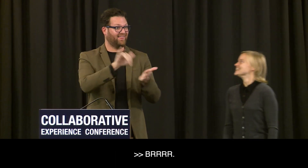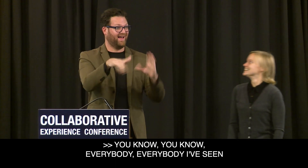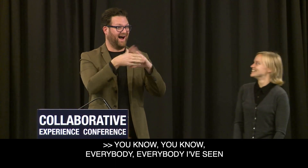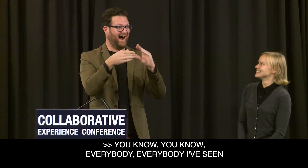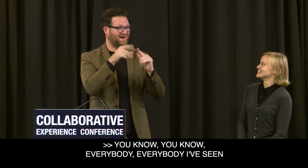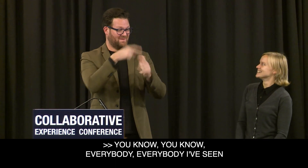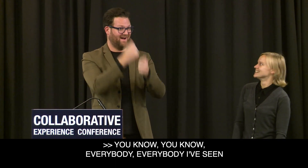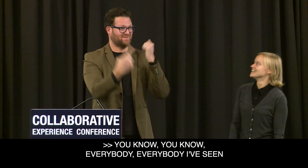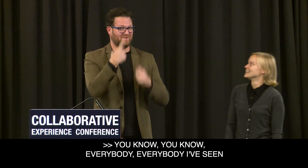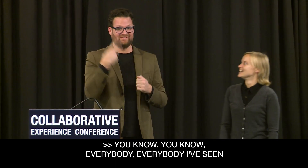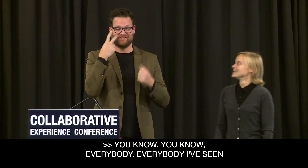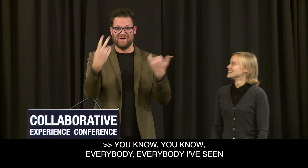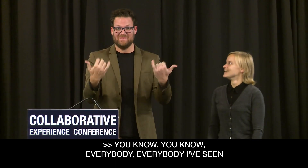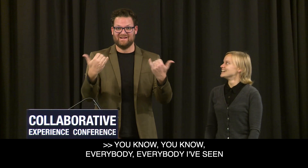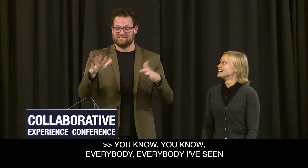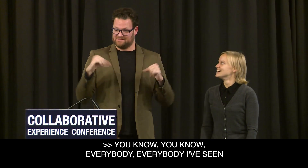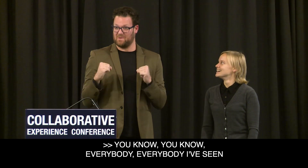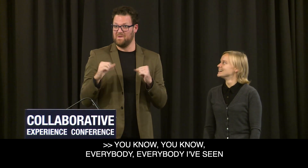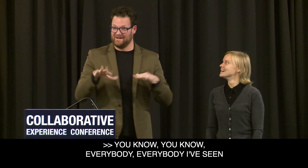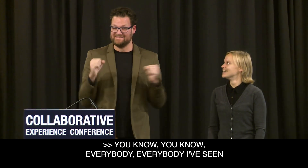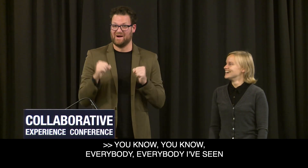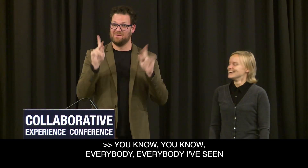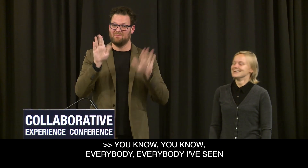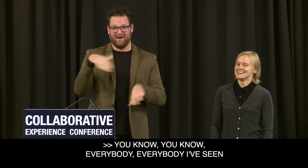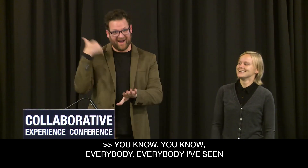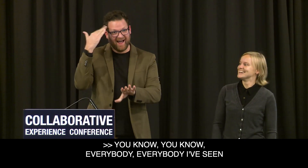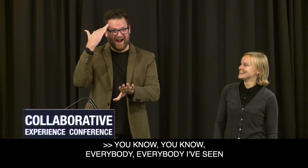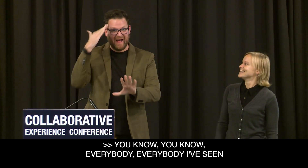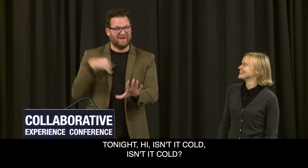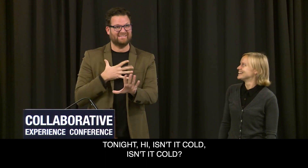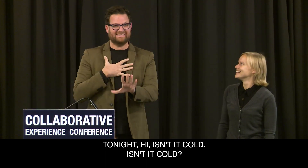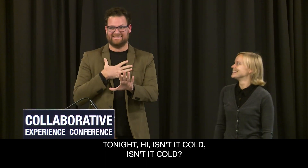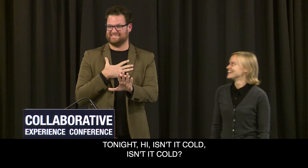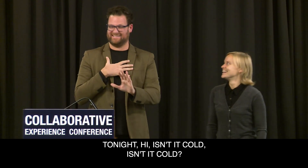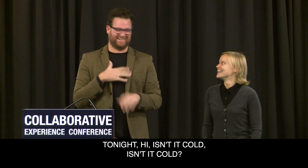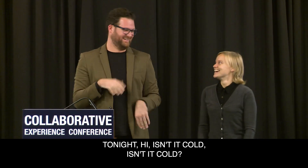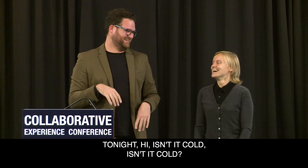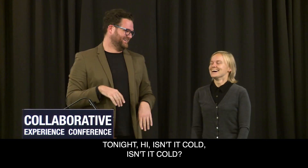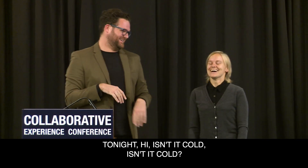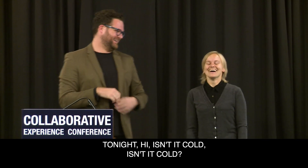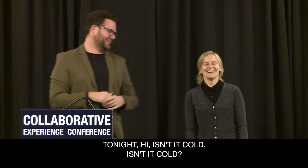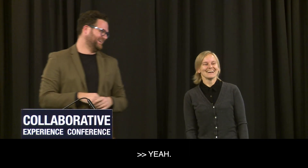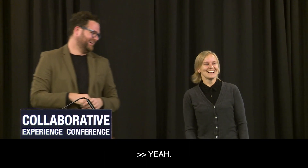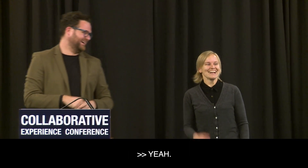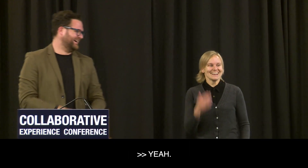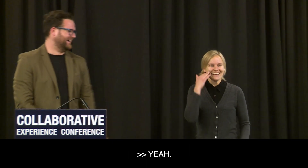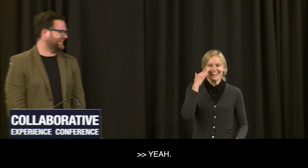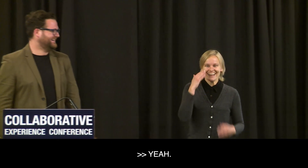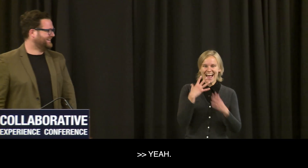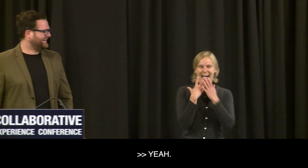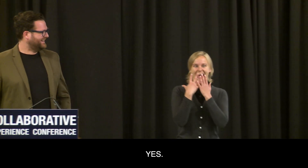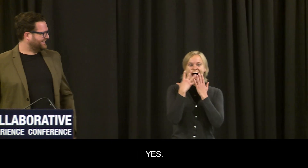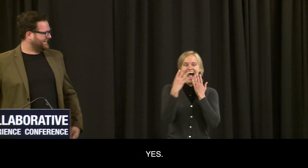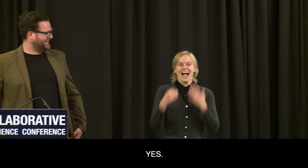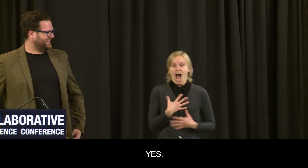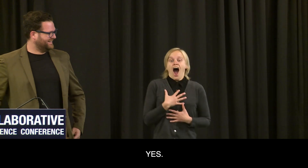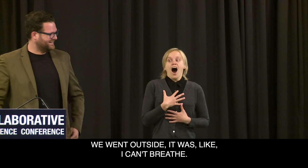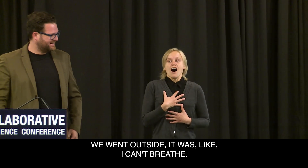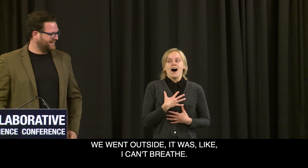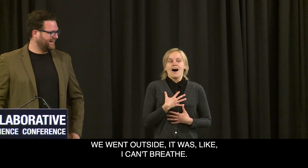you know, everybody I see tonight, hi, isn't it cold? Isn't it cold? Yes, we went outside